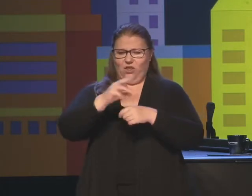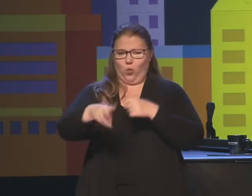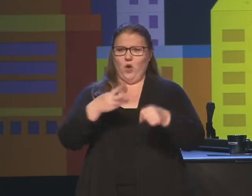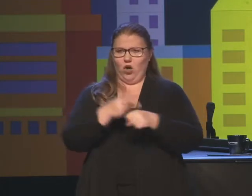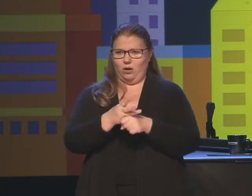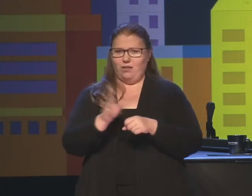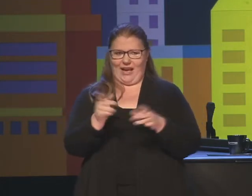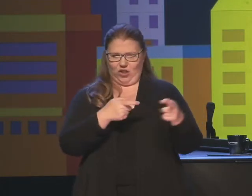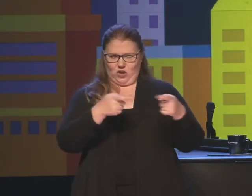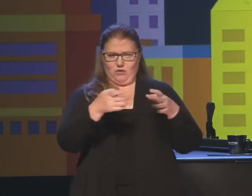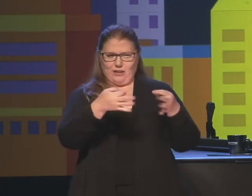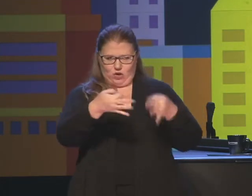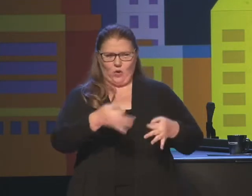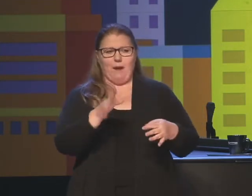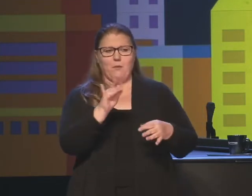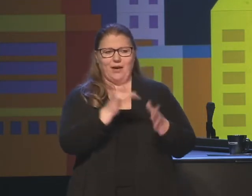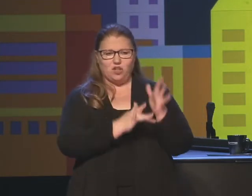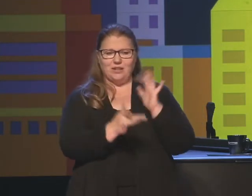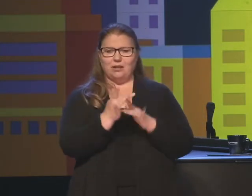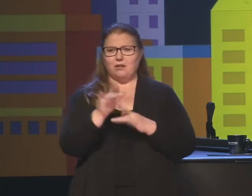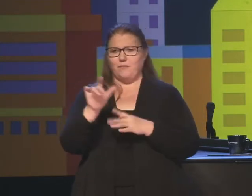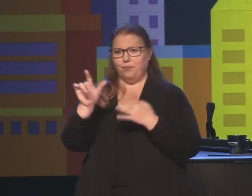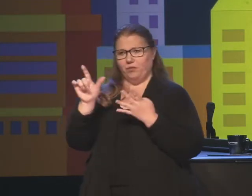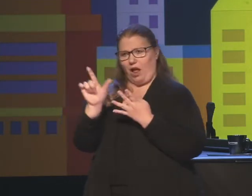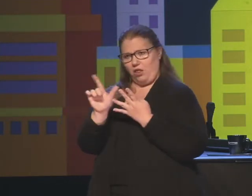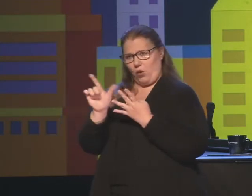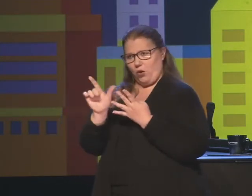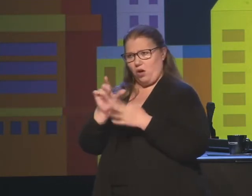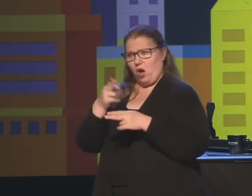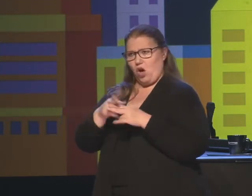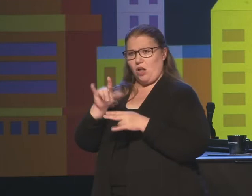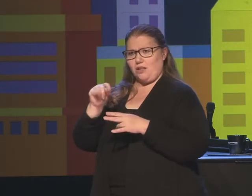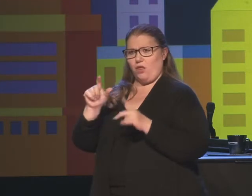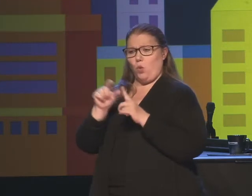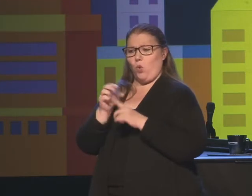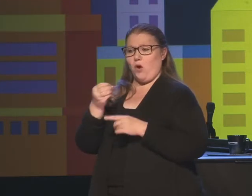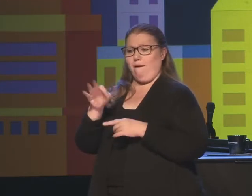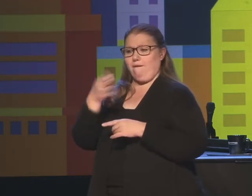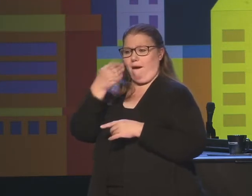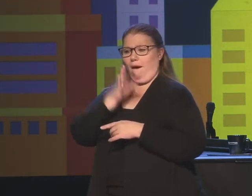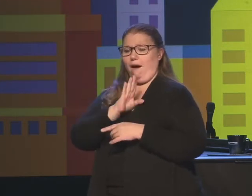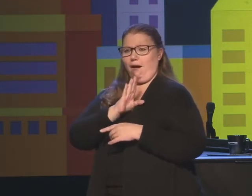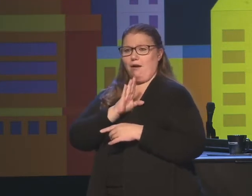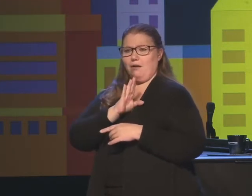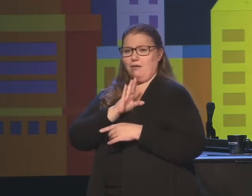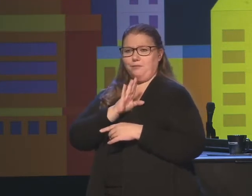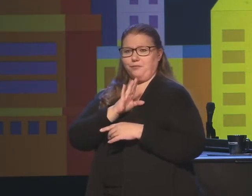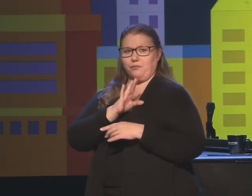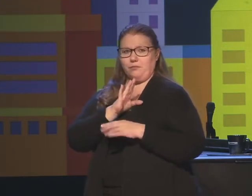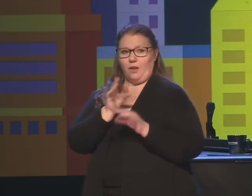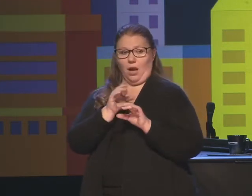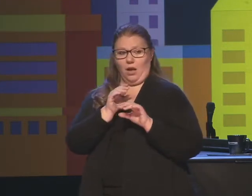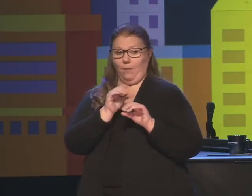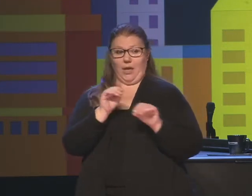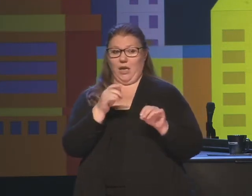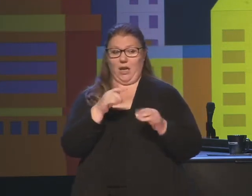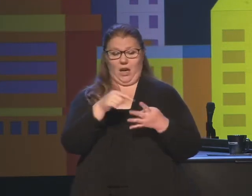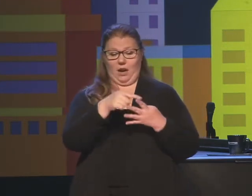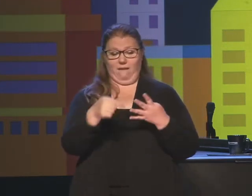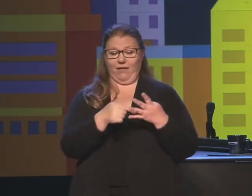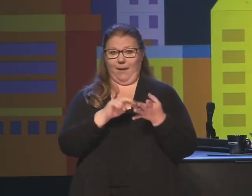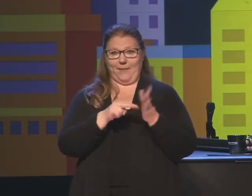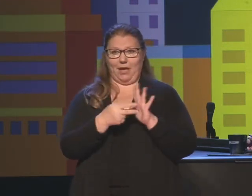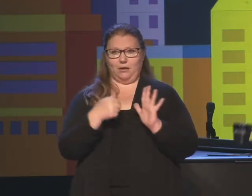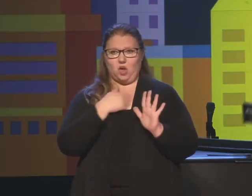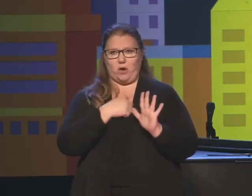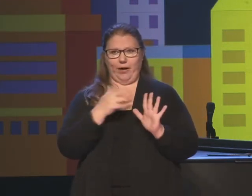Jesus, right? And then Luke, he calls it the word of God. What none of them meant, by the way, pardon me one